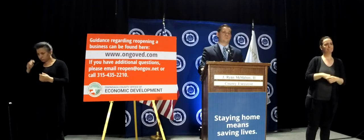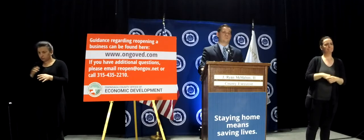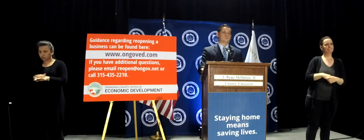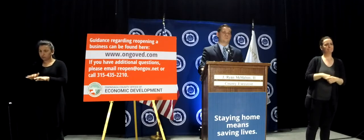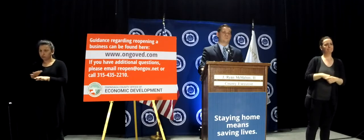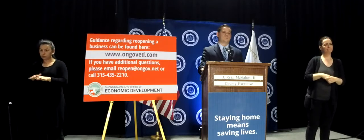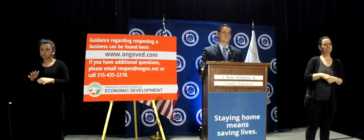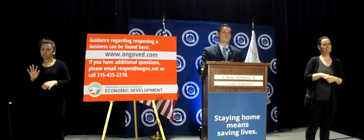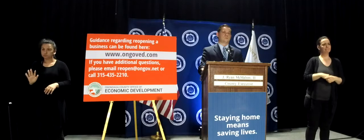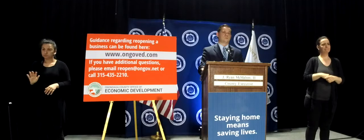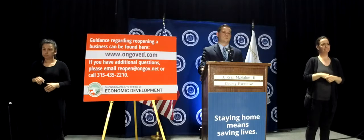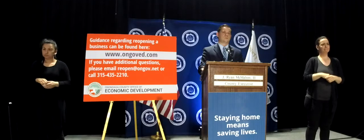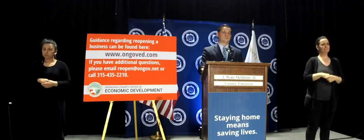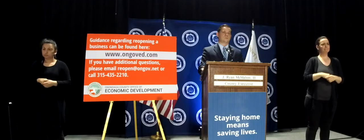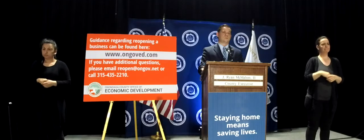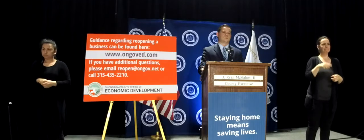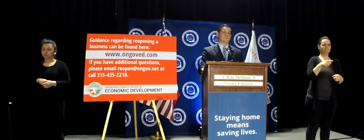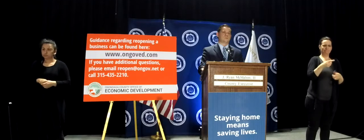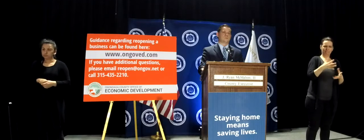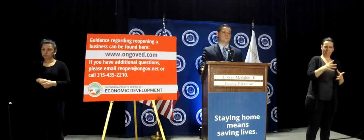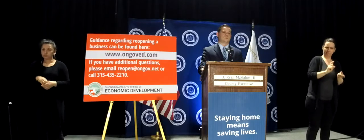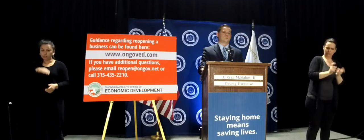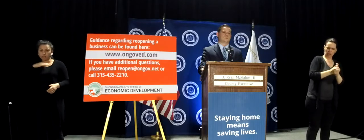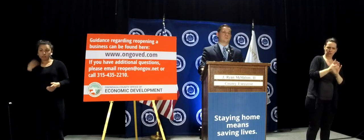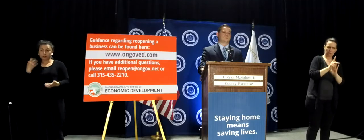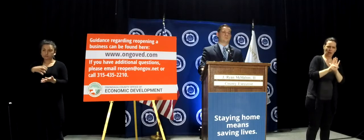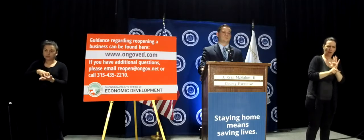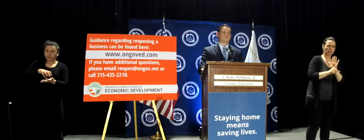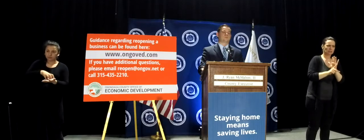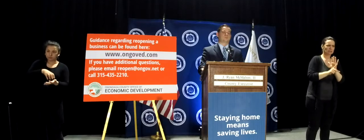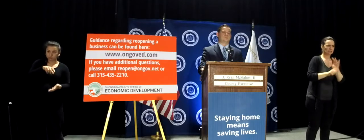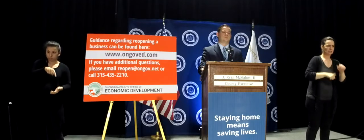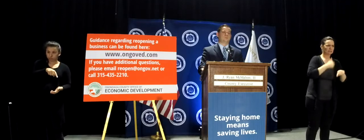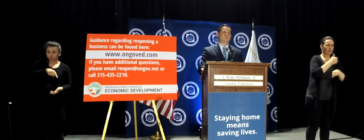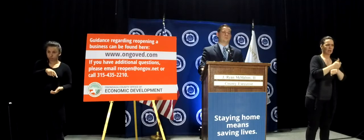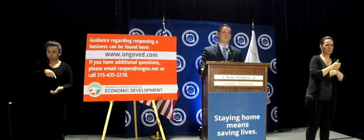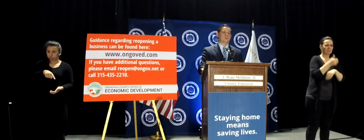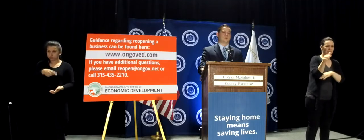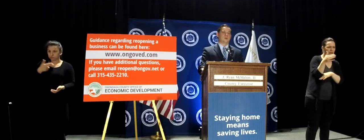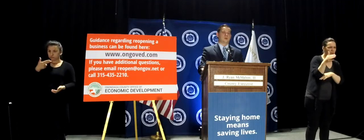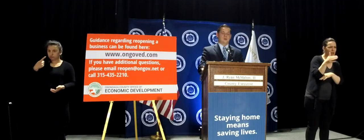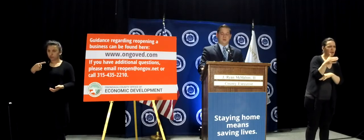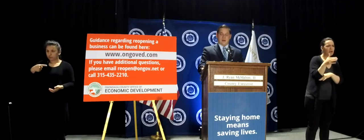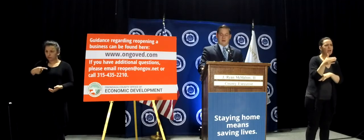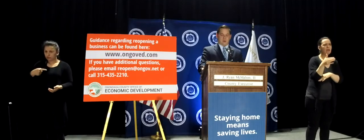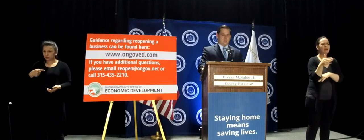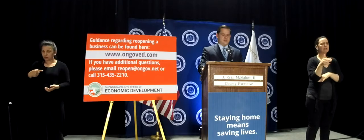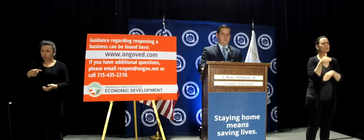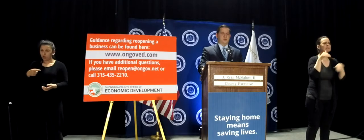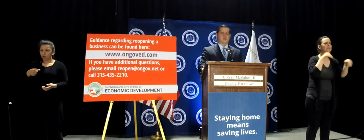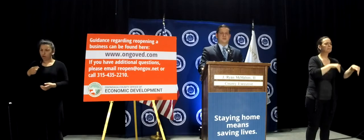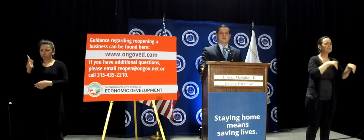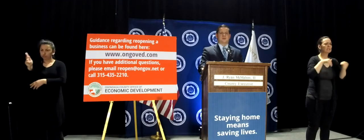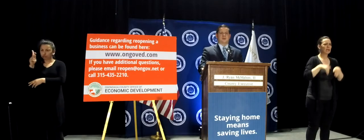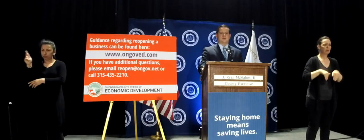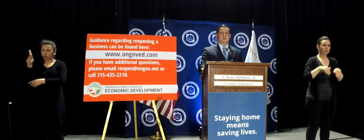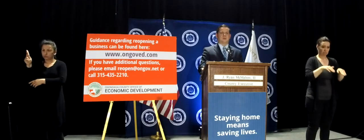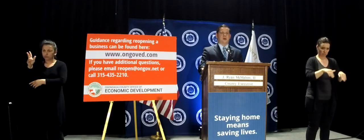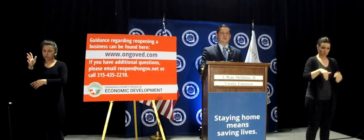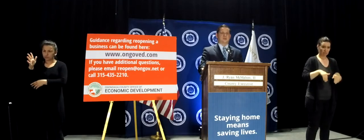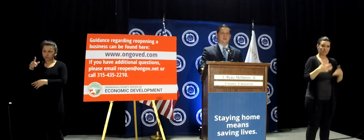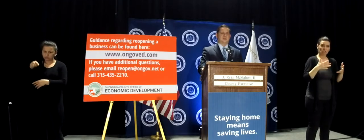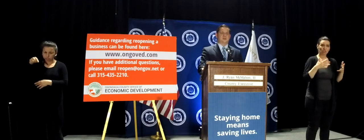what's placed there? I think people are looking for the flags and haven't seen them yet. Any insight you can give us? Yeah, I'll get some more